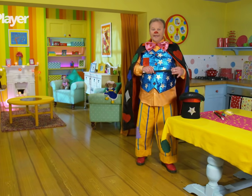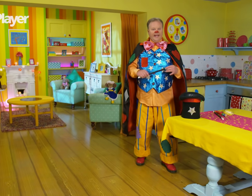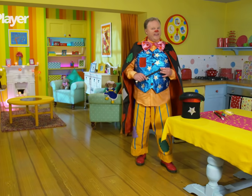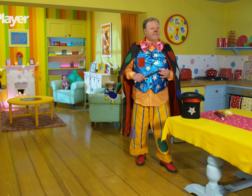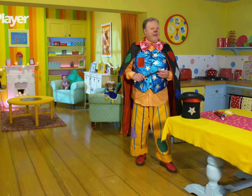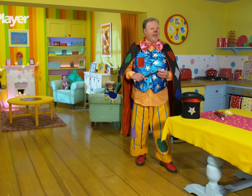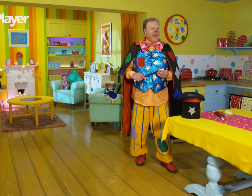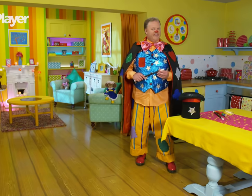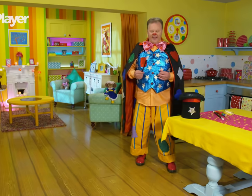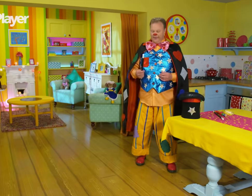Let's try again, shall we?